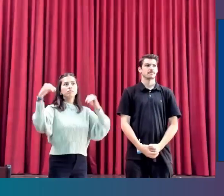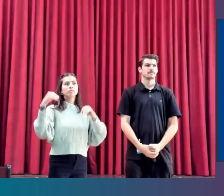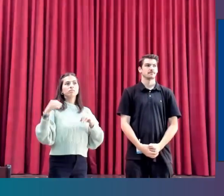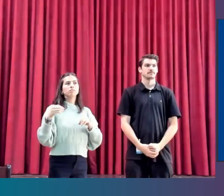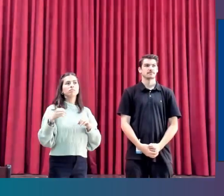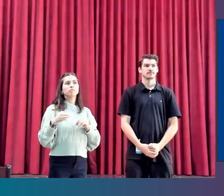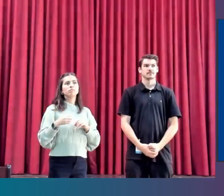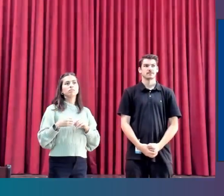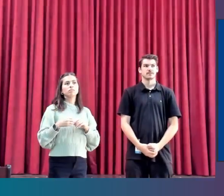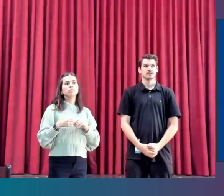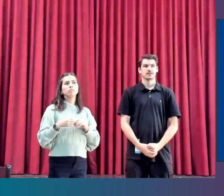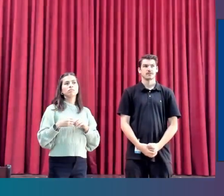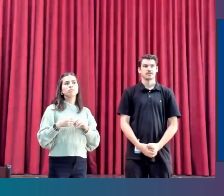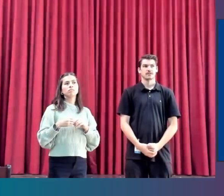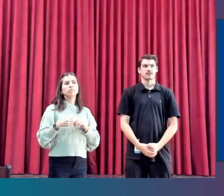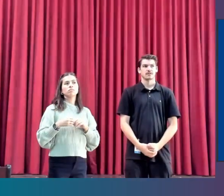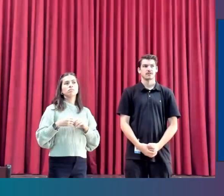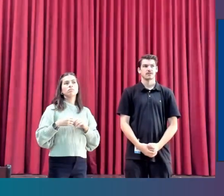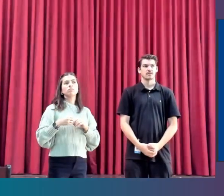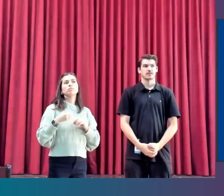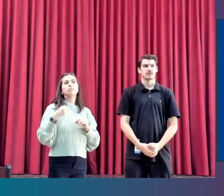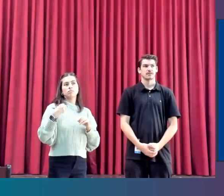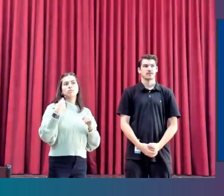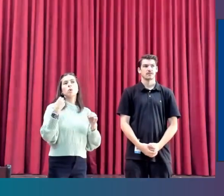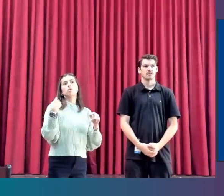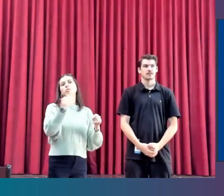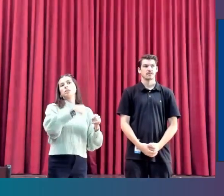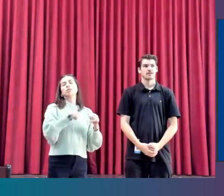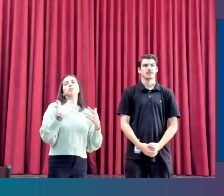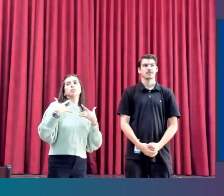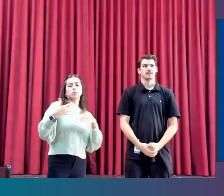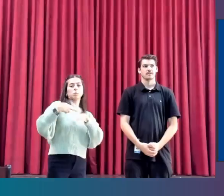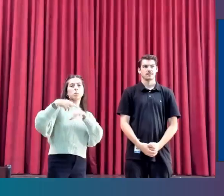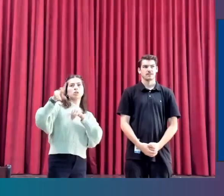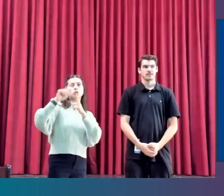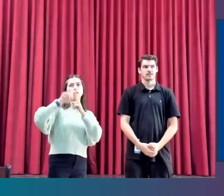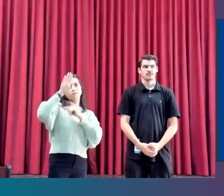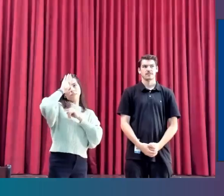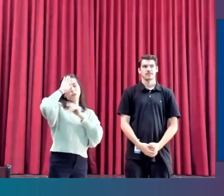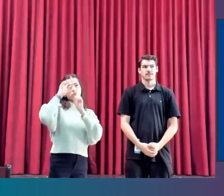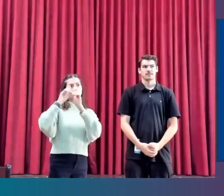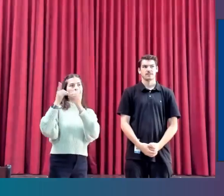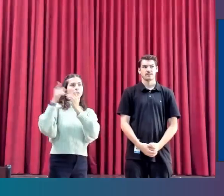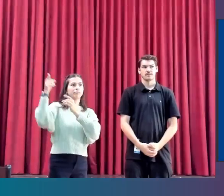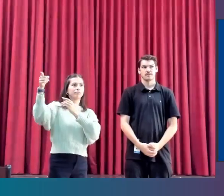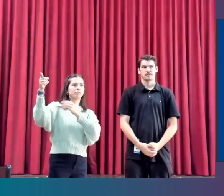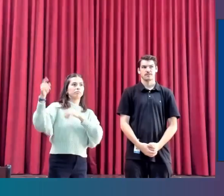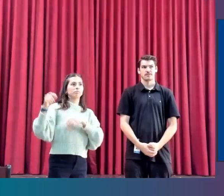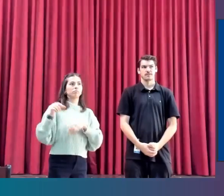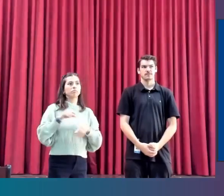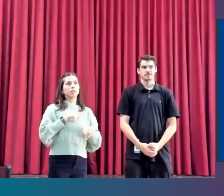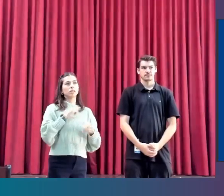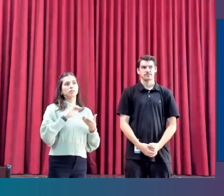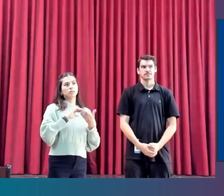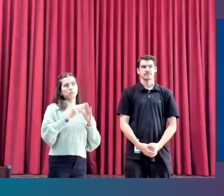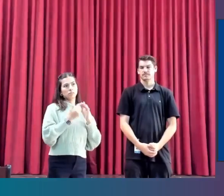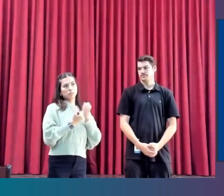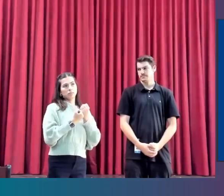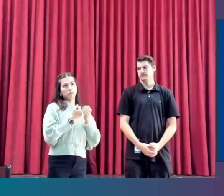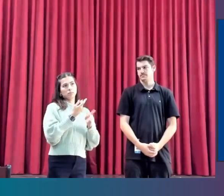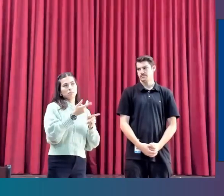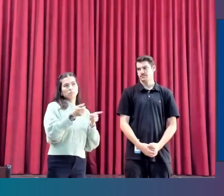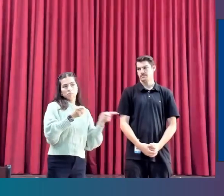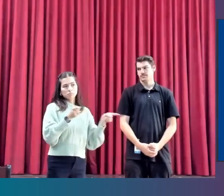how many requests do you get for flashing lights, for example, accommodations? Typically, we reach out